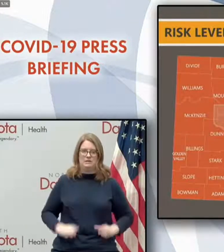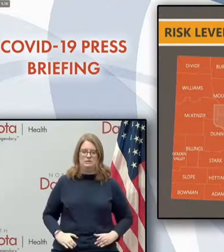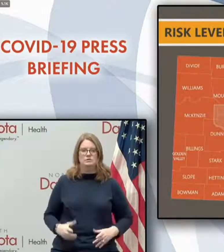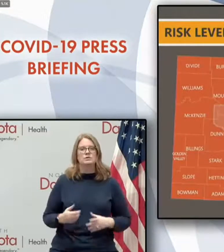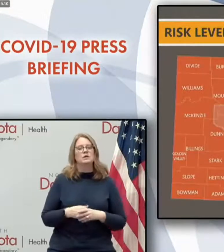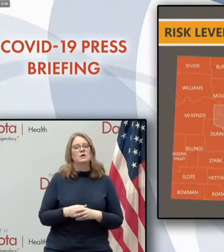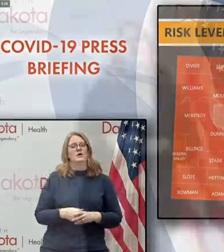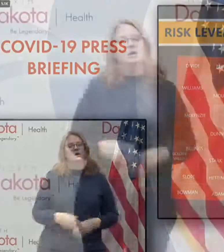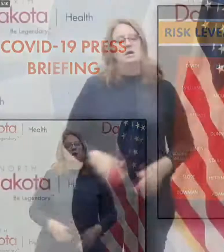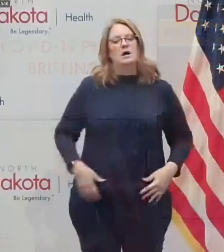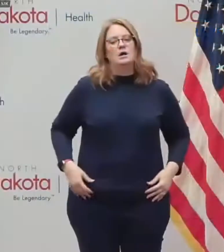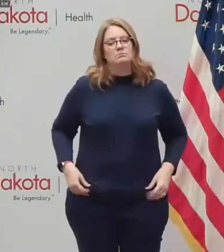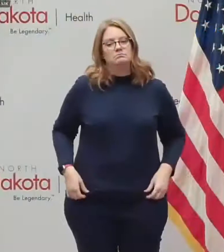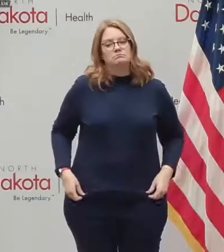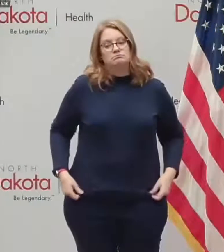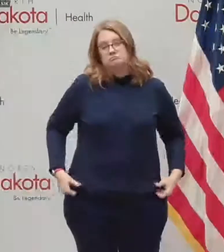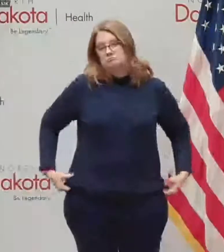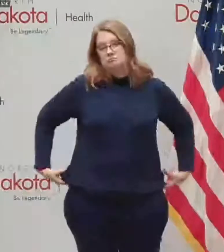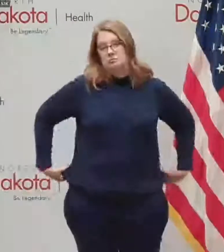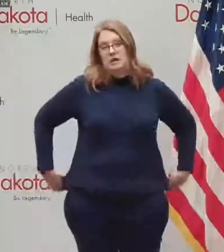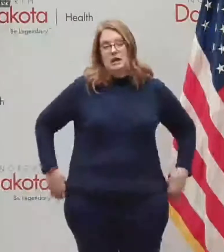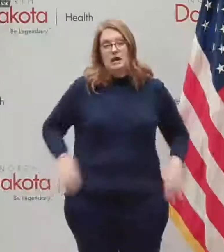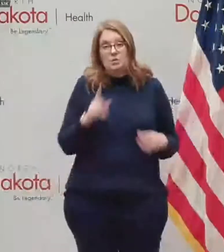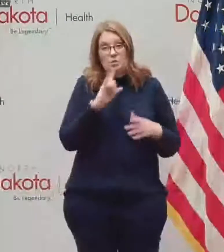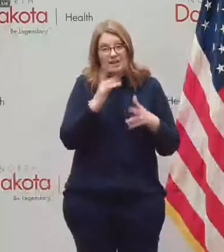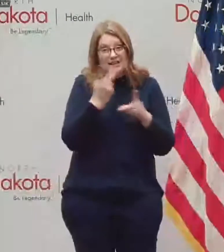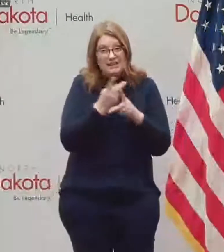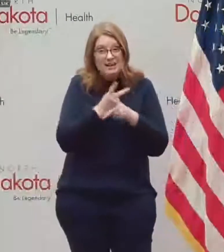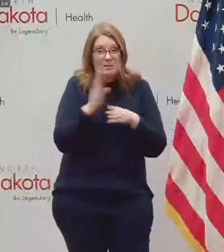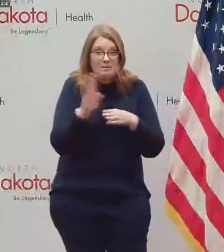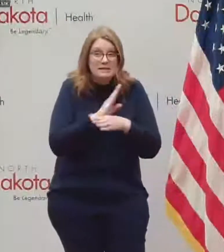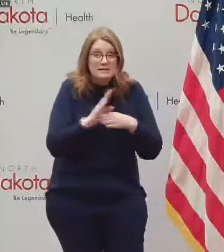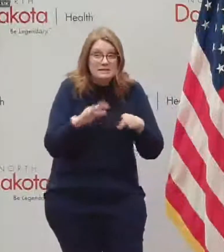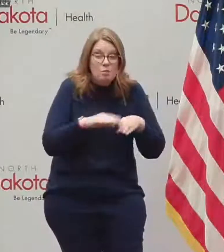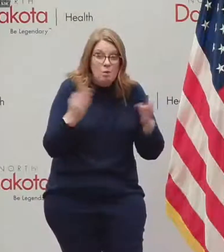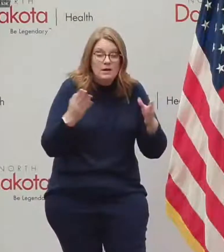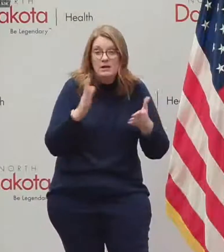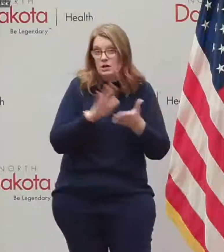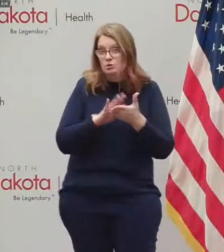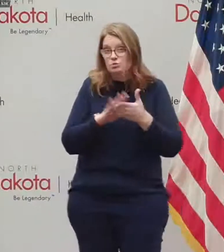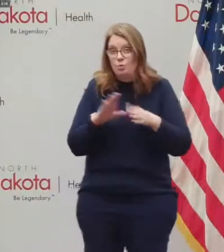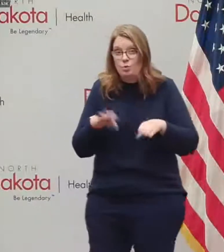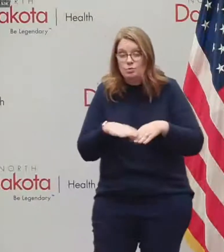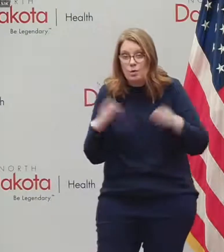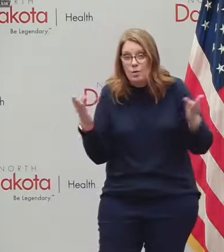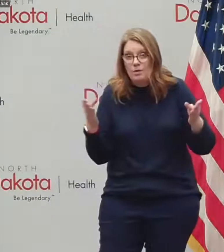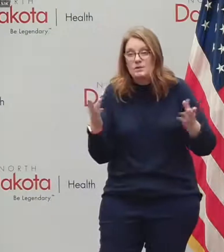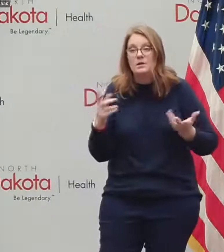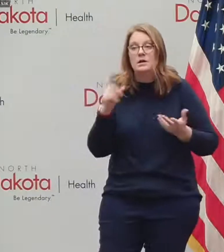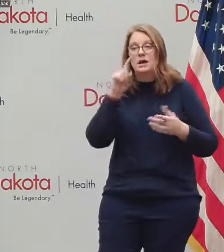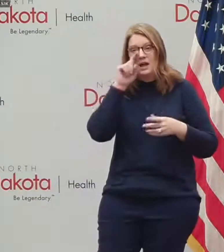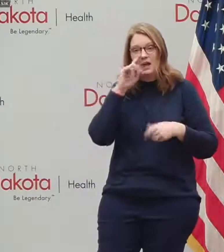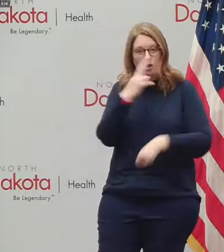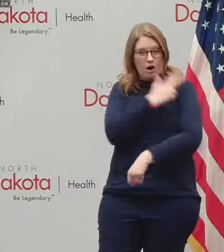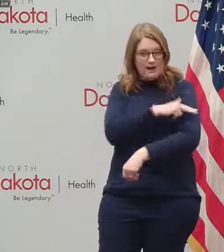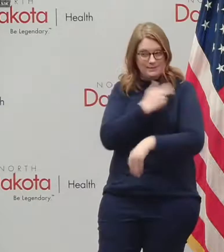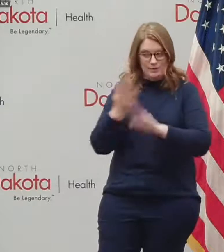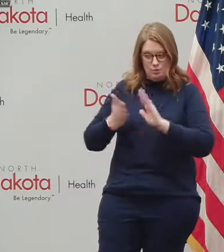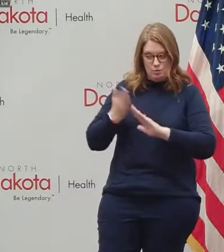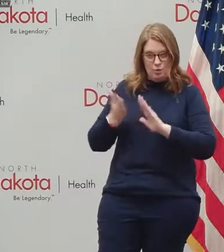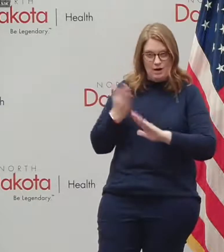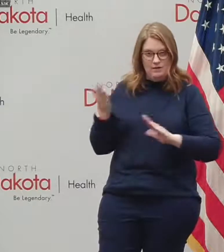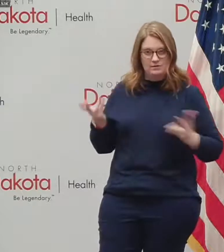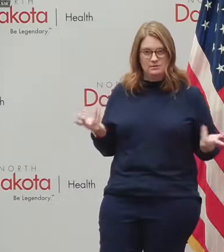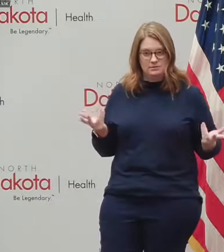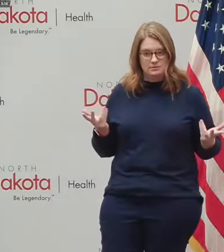most cost-effective ways that we can keep our businesses open and our schools open and our hospitals operating is to the